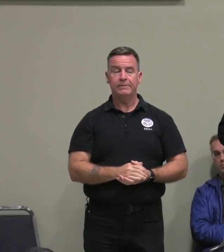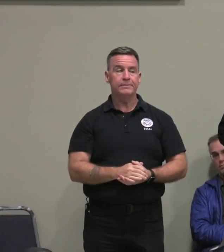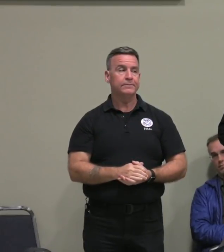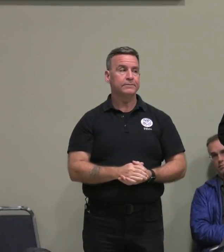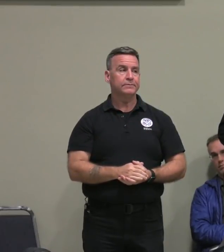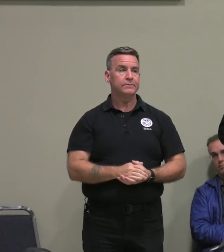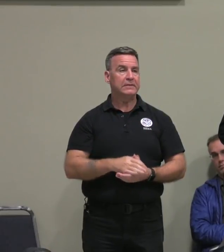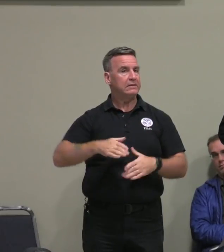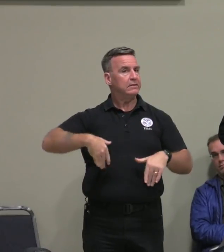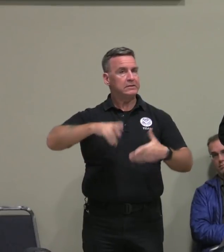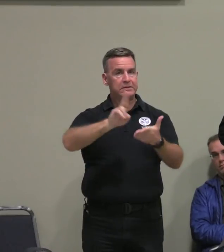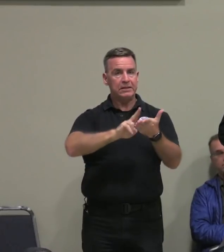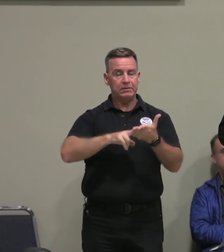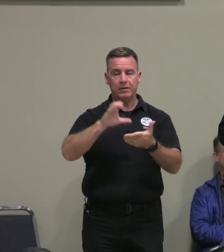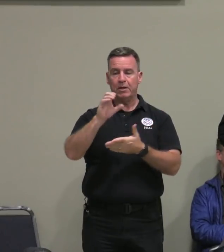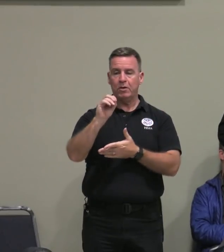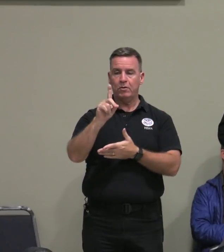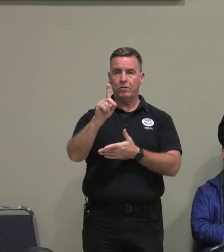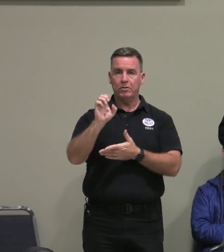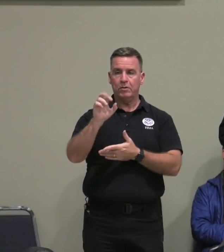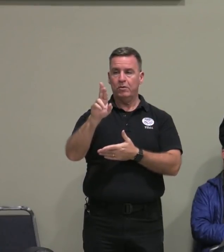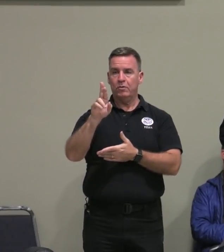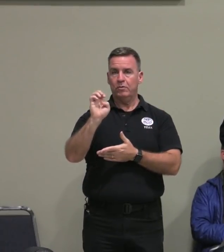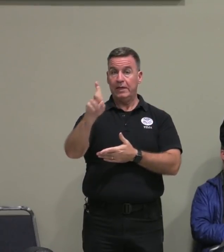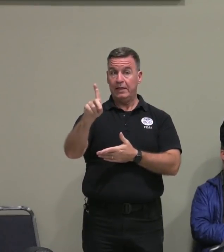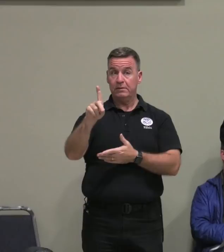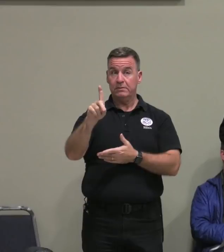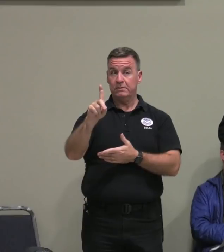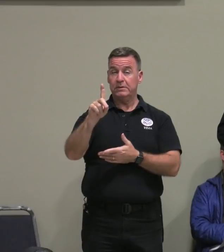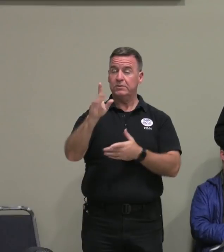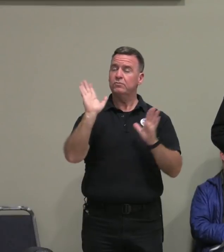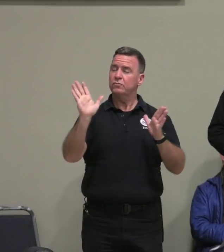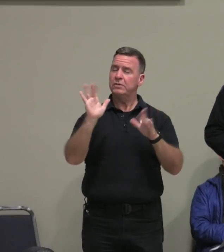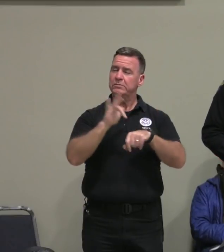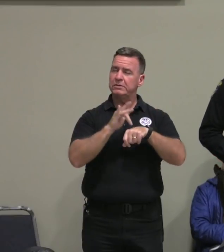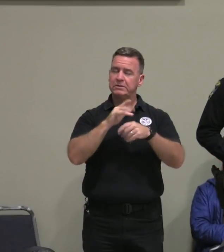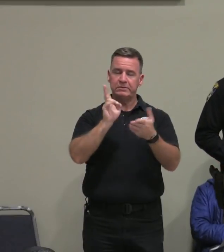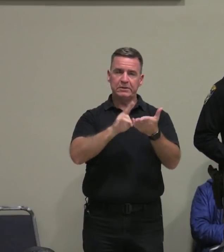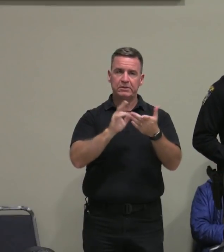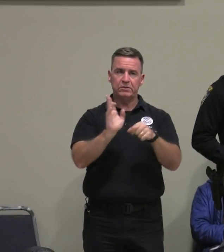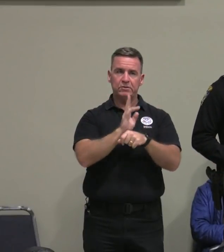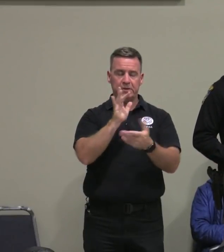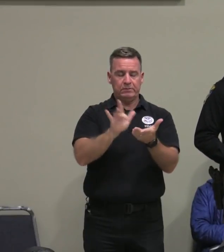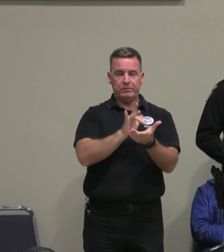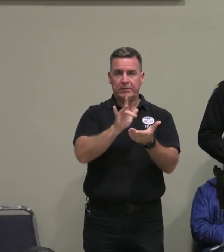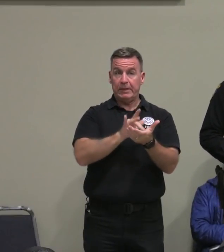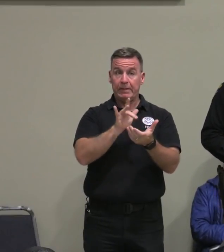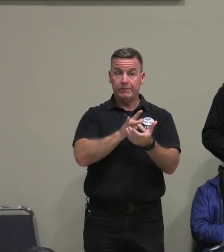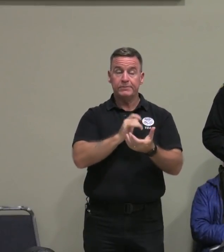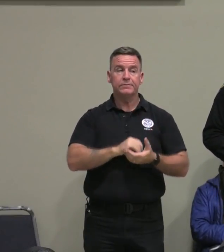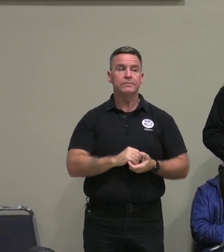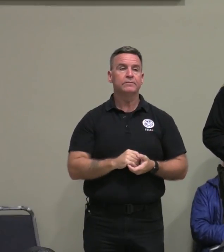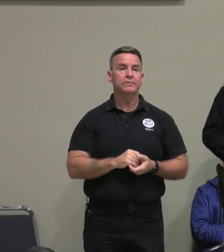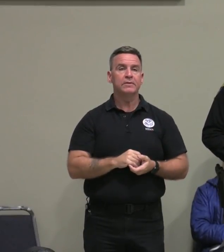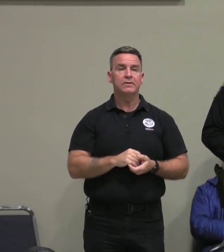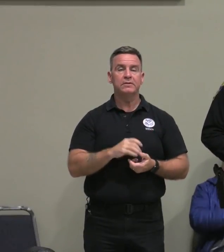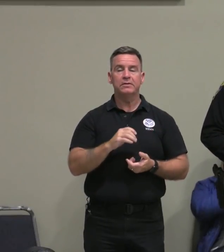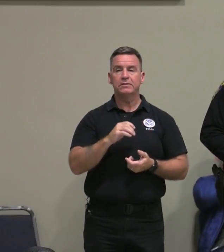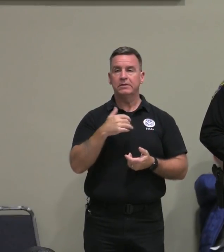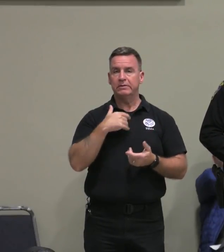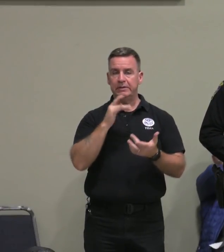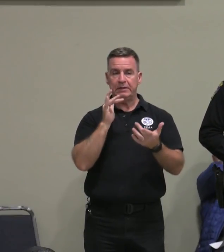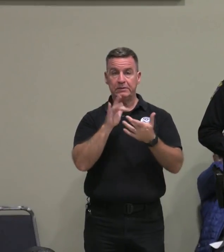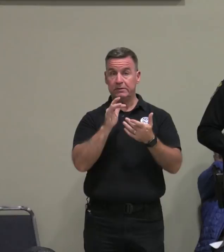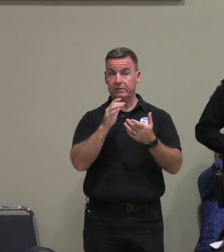If you haven't signed up, Code Red is a great resource to sign up on your mobile devices so that you have access